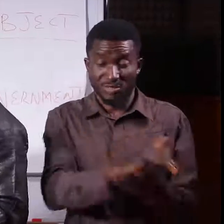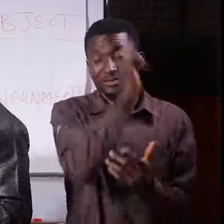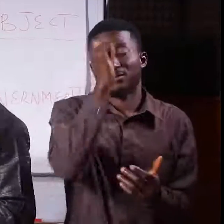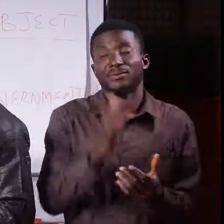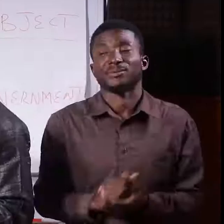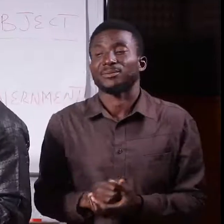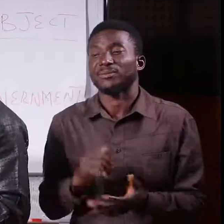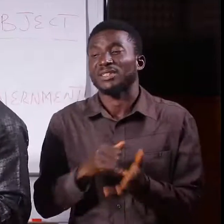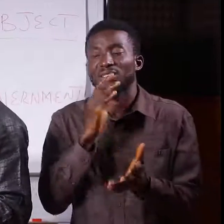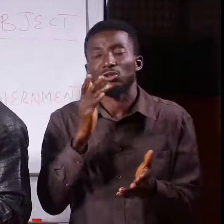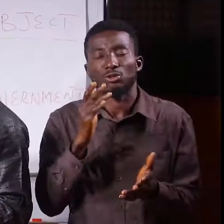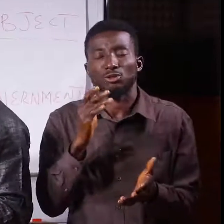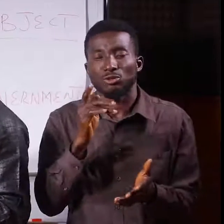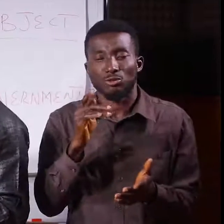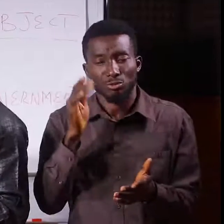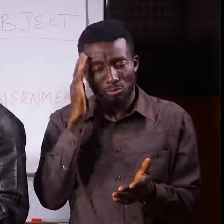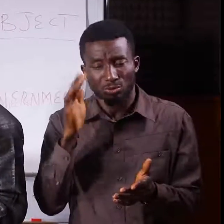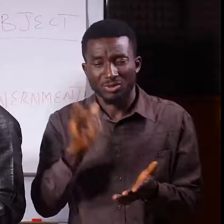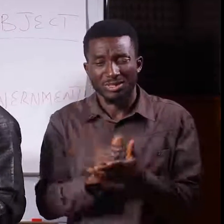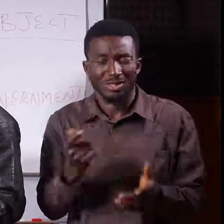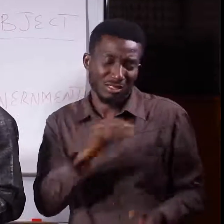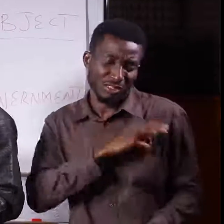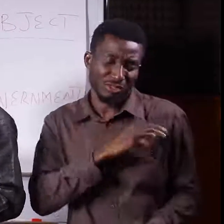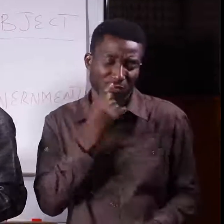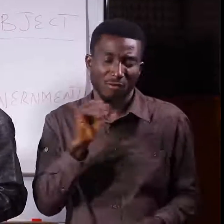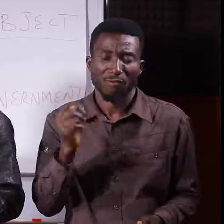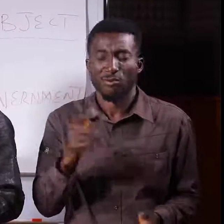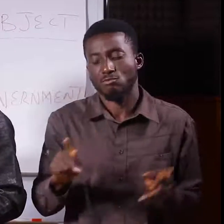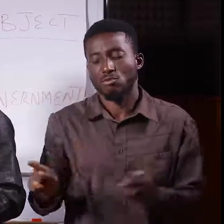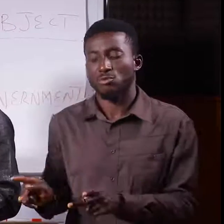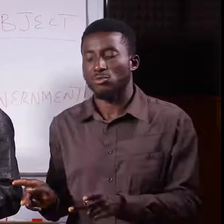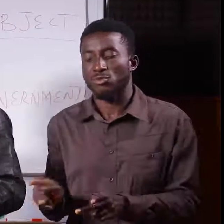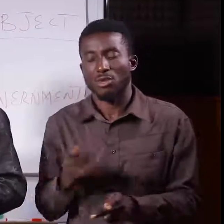is expected that the interests of